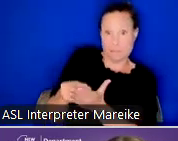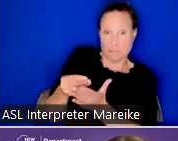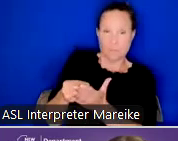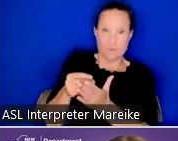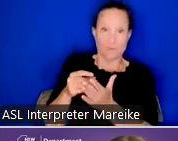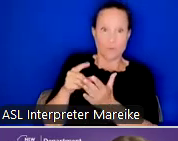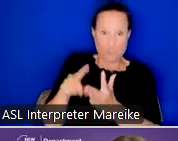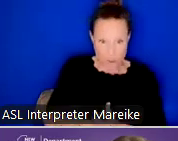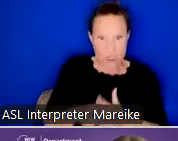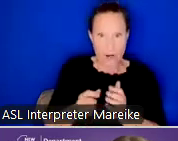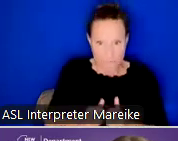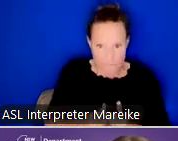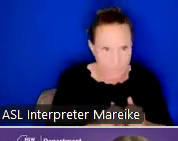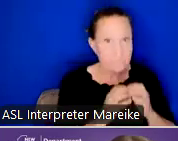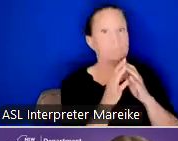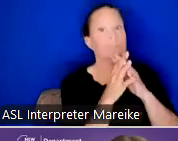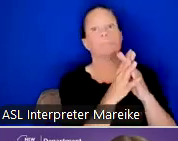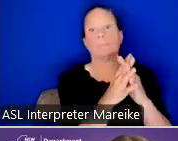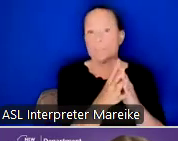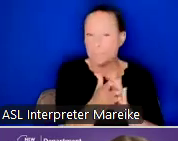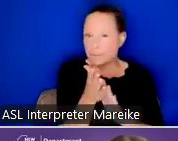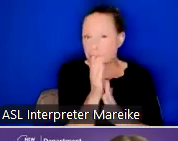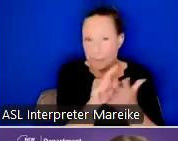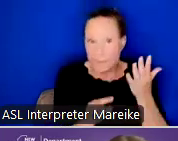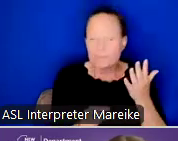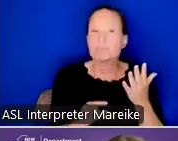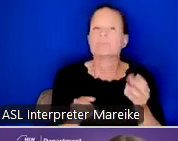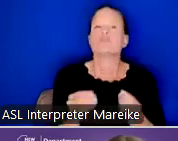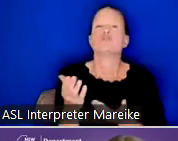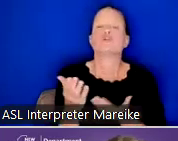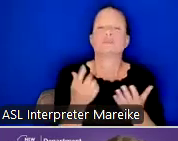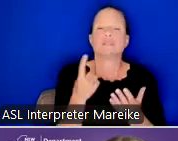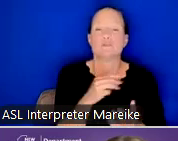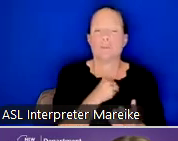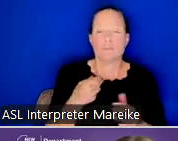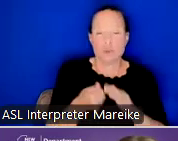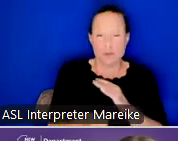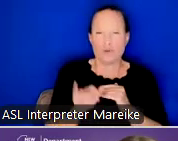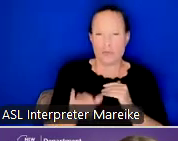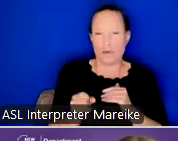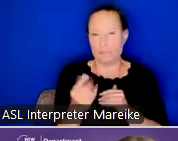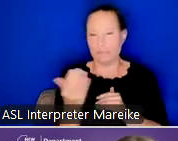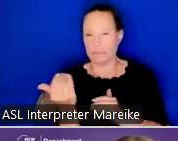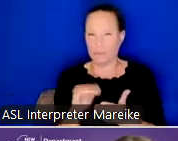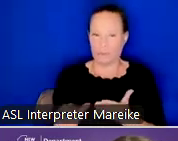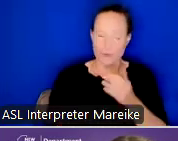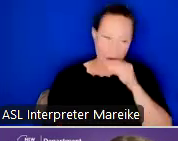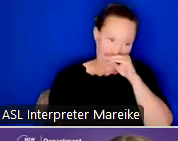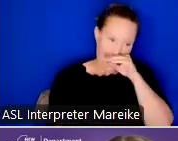start being able to provide services to members under the waiver.